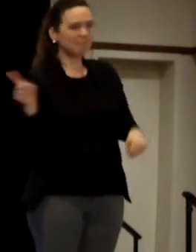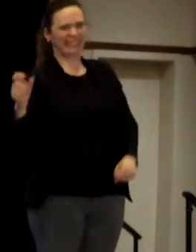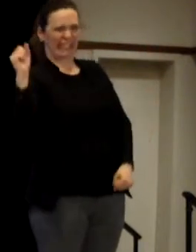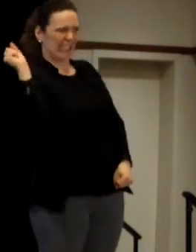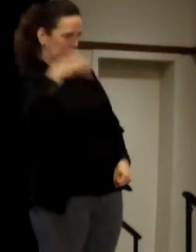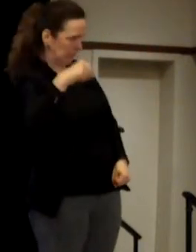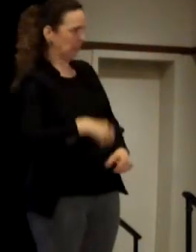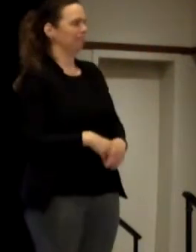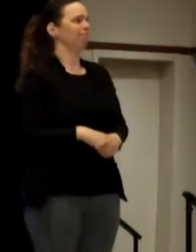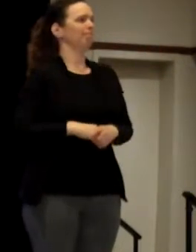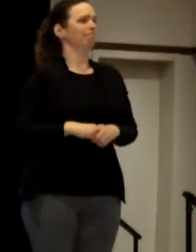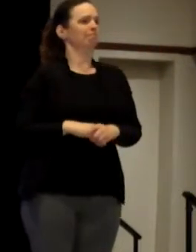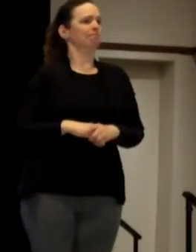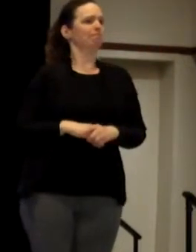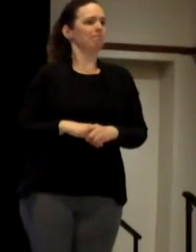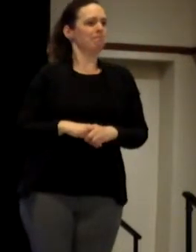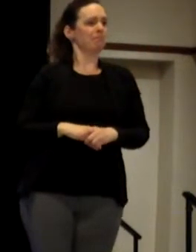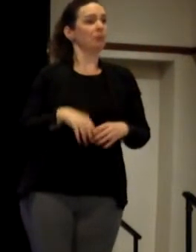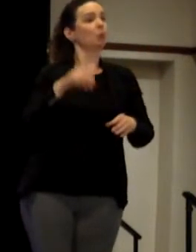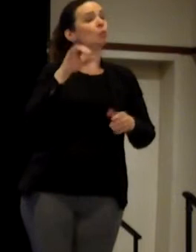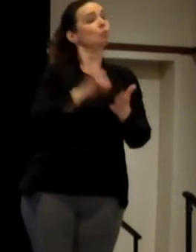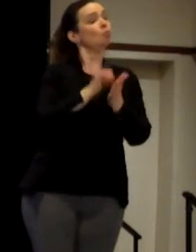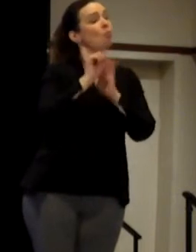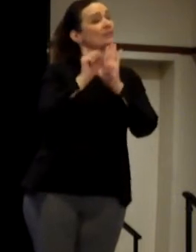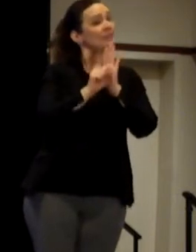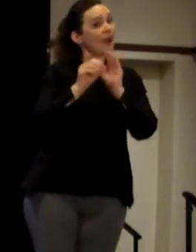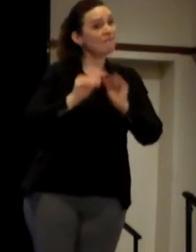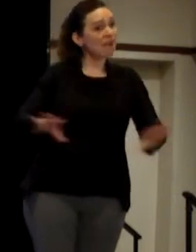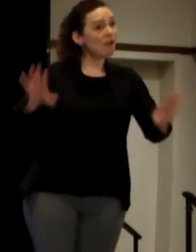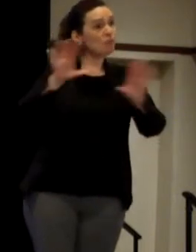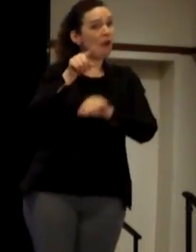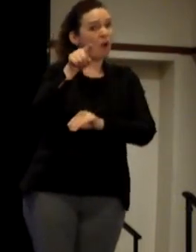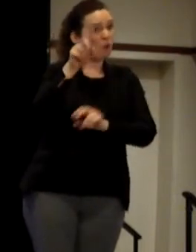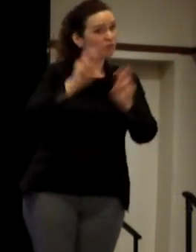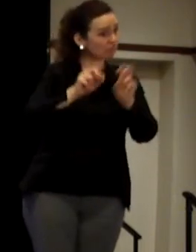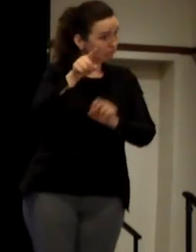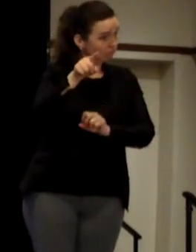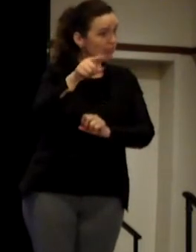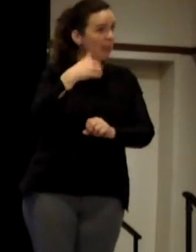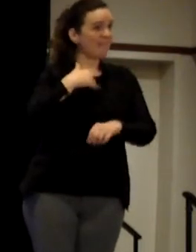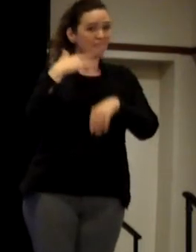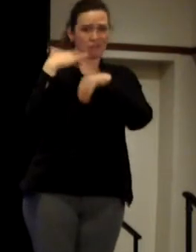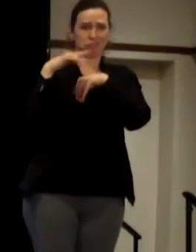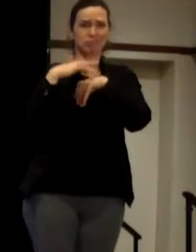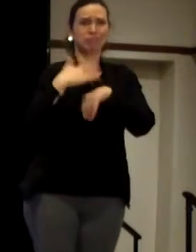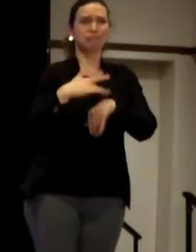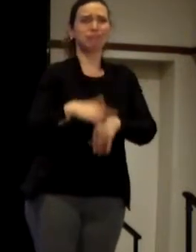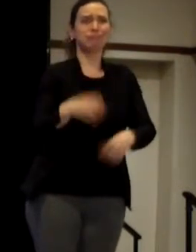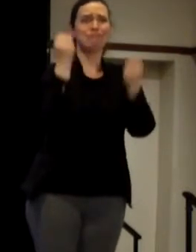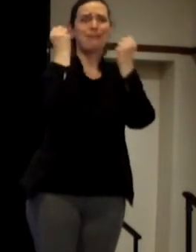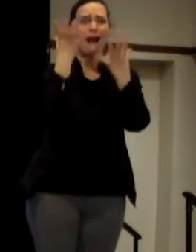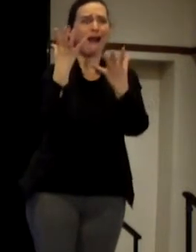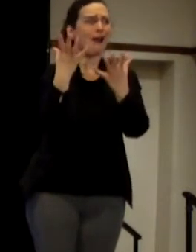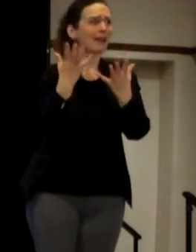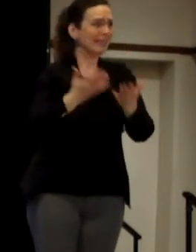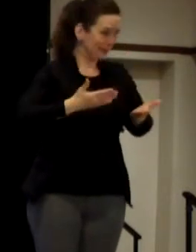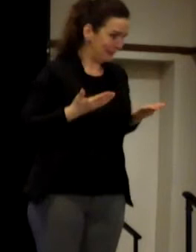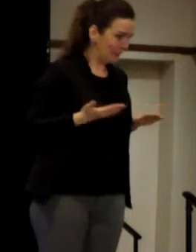The fairgrounds has slots. We got slots. We know we're going to get another good chunk of vaccine next week. We know they're going to get more vaccine.